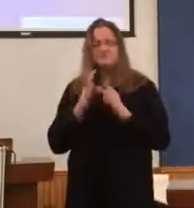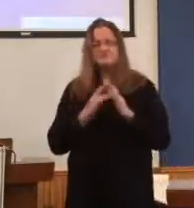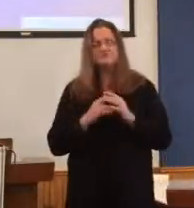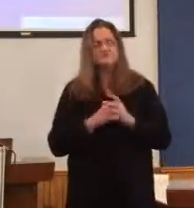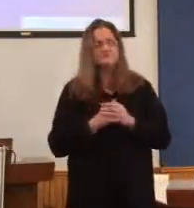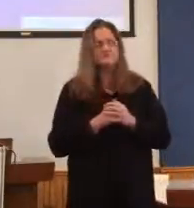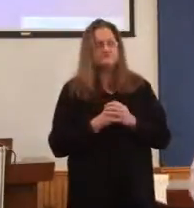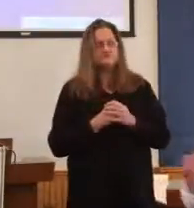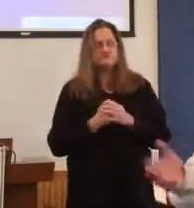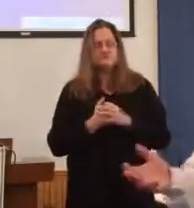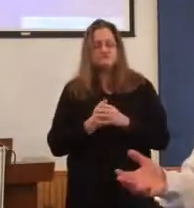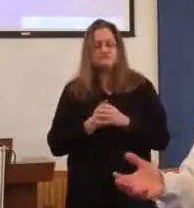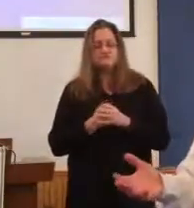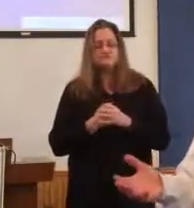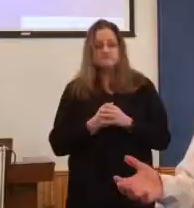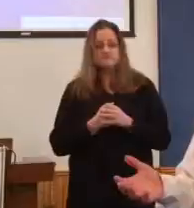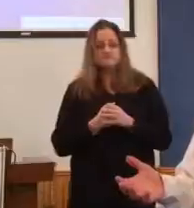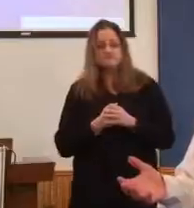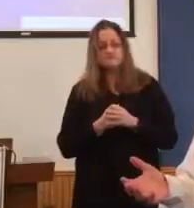says,